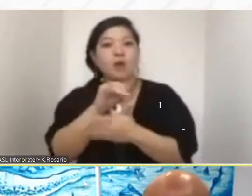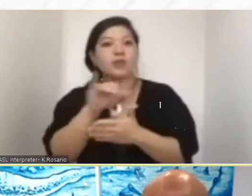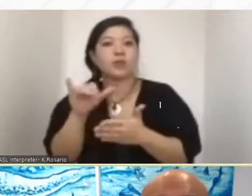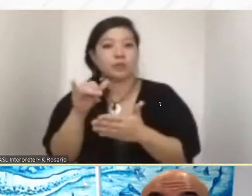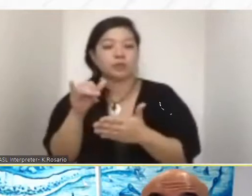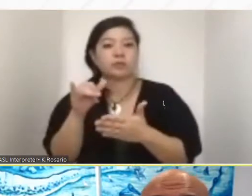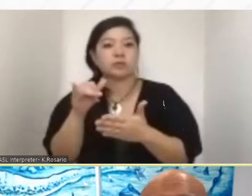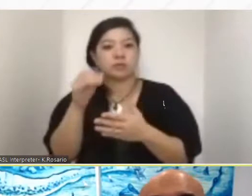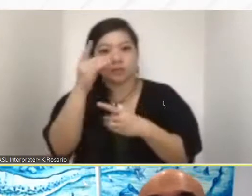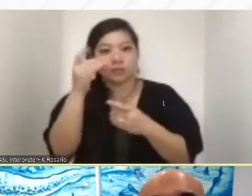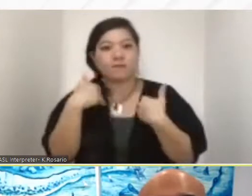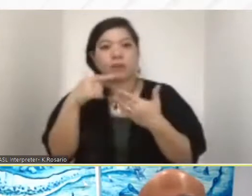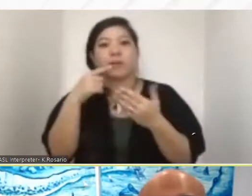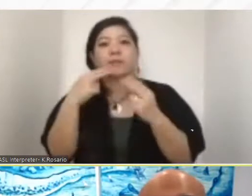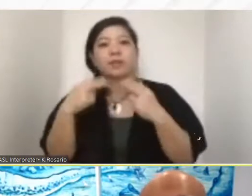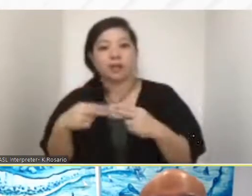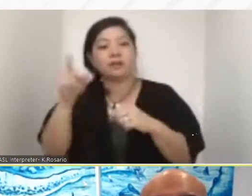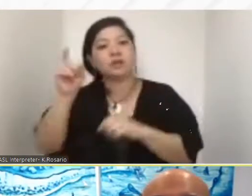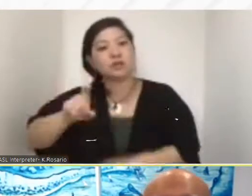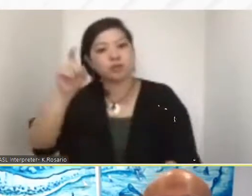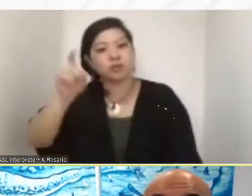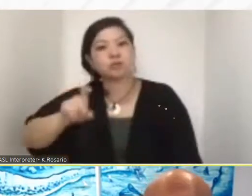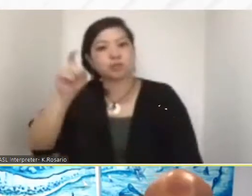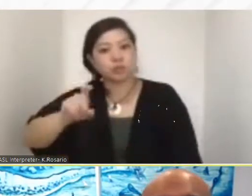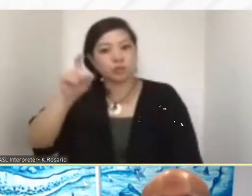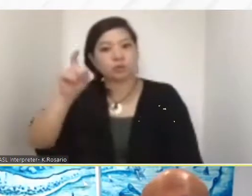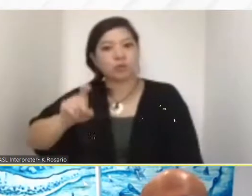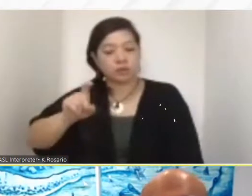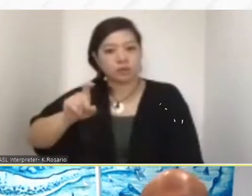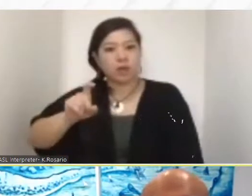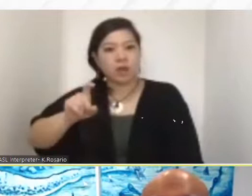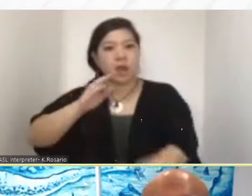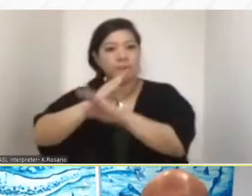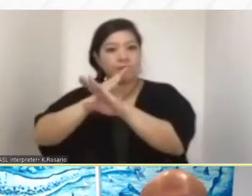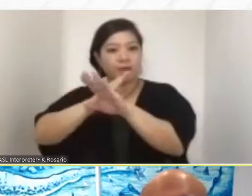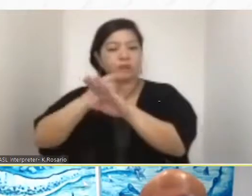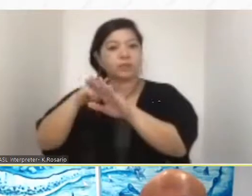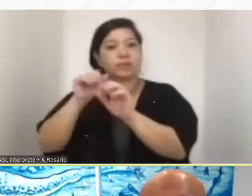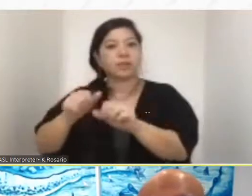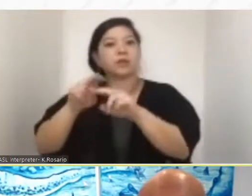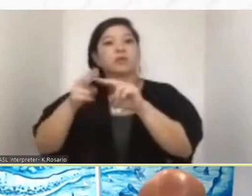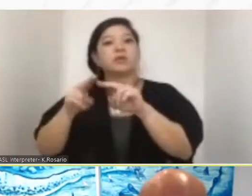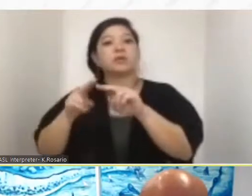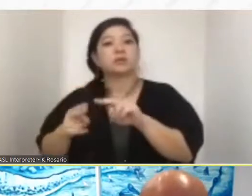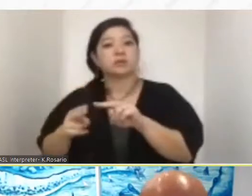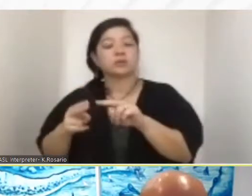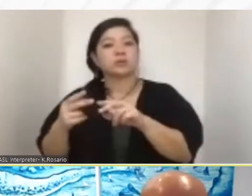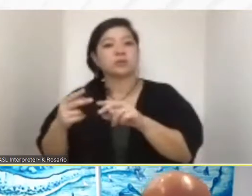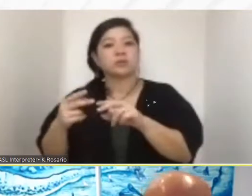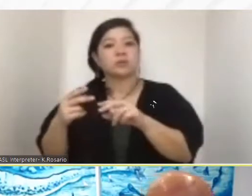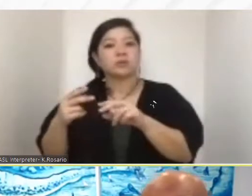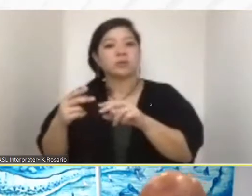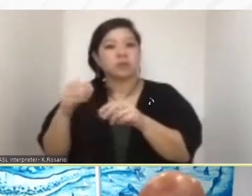be at public health, and it should be heavily weighed on the prevention side so we can reduce the flow into the hospitals. And